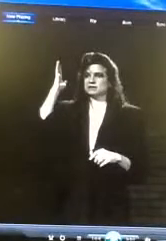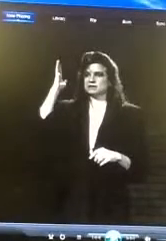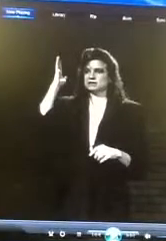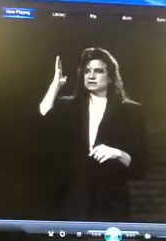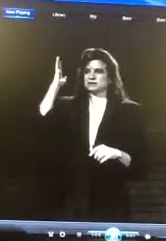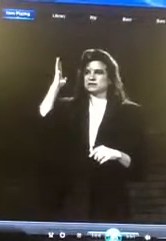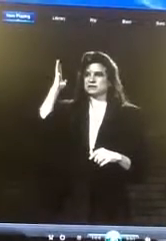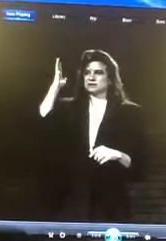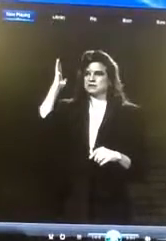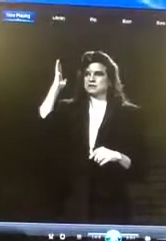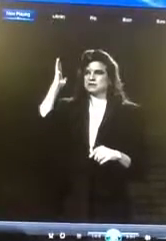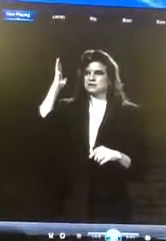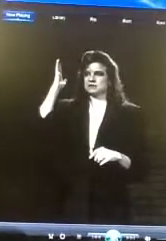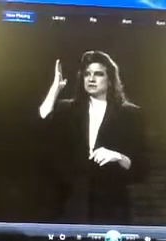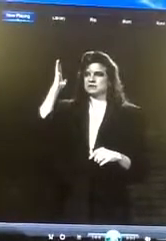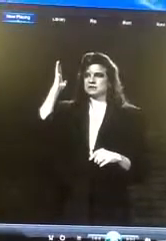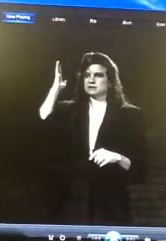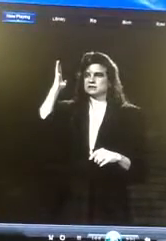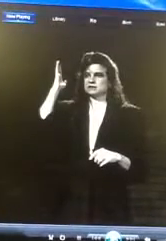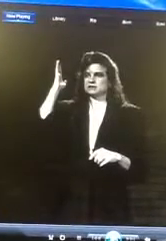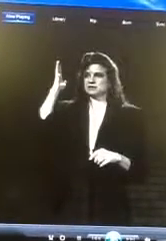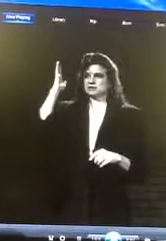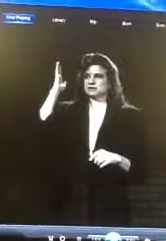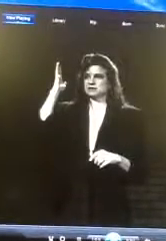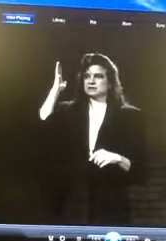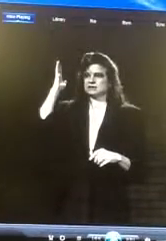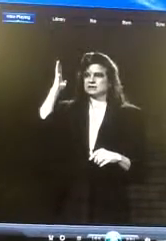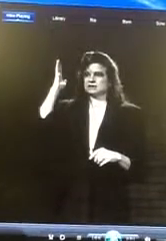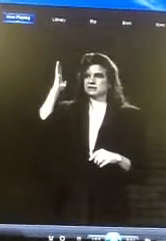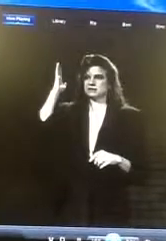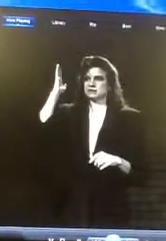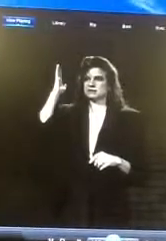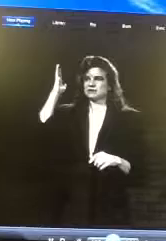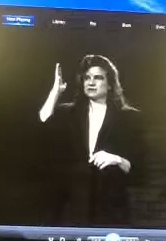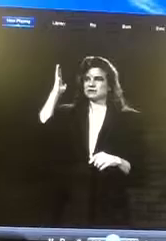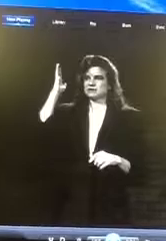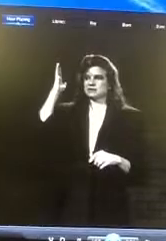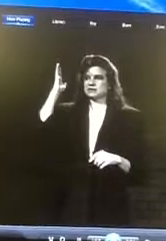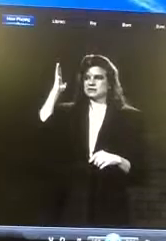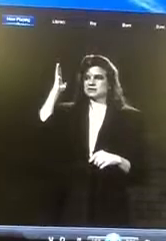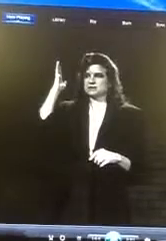It's hard to find qualified interpreters right when you need them.